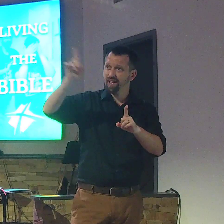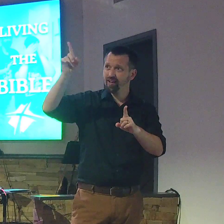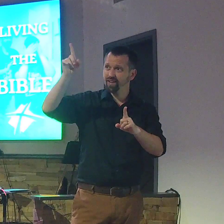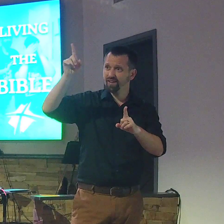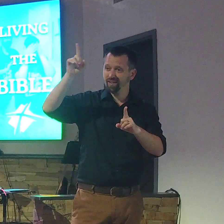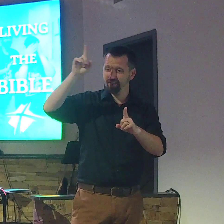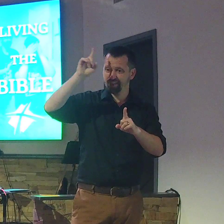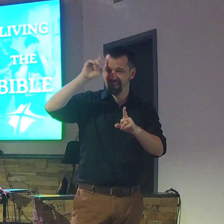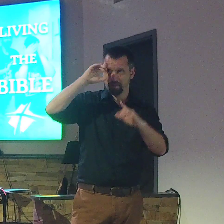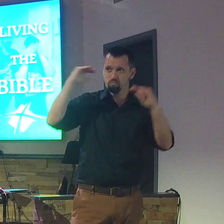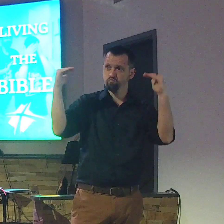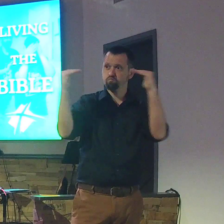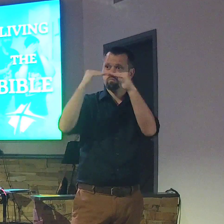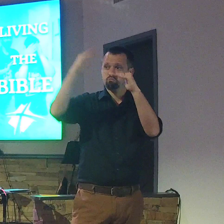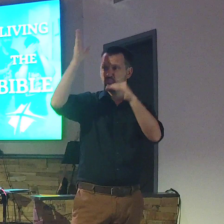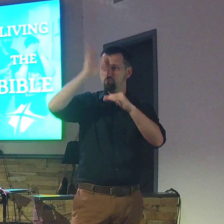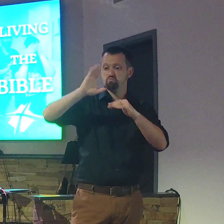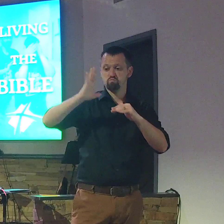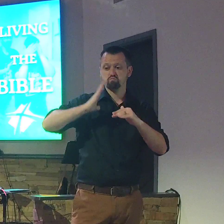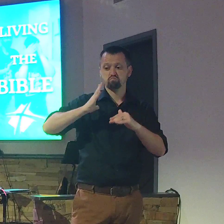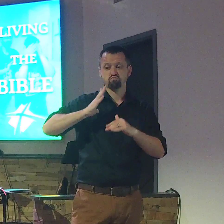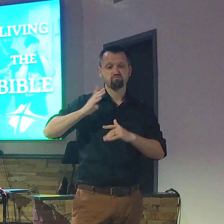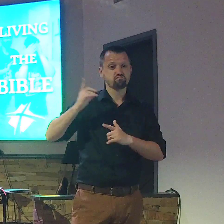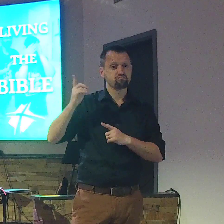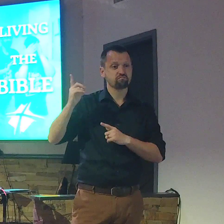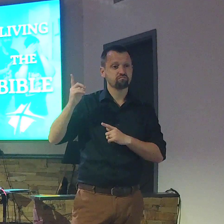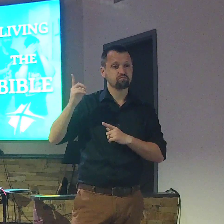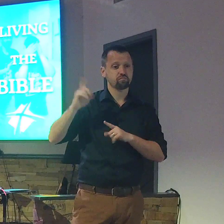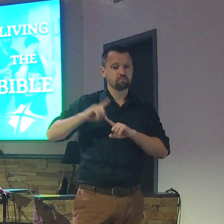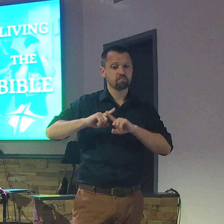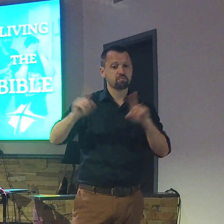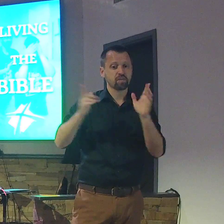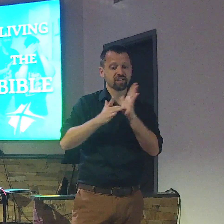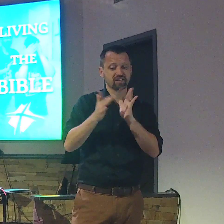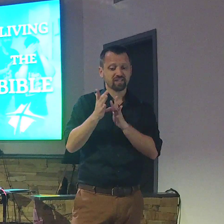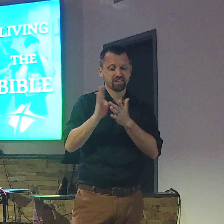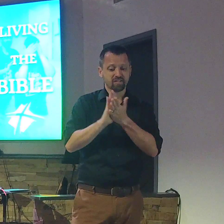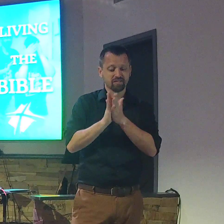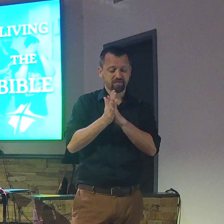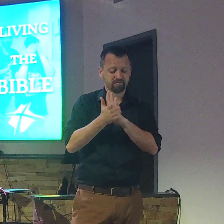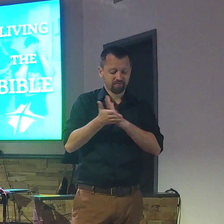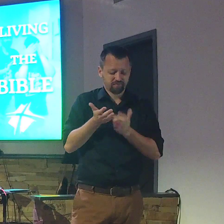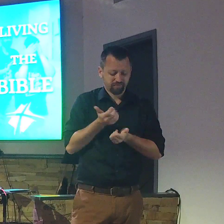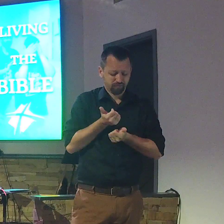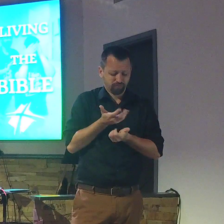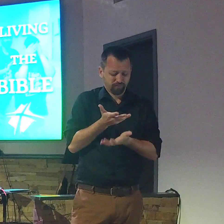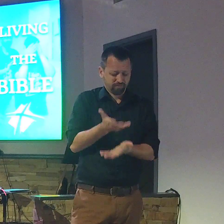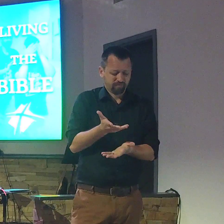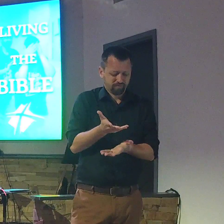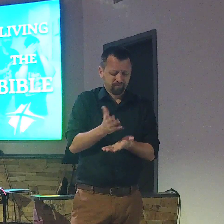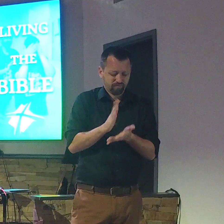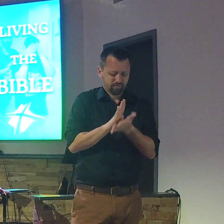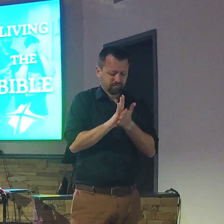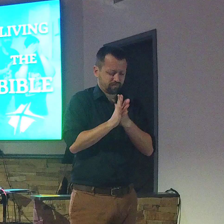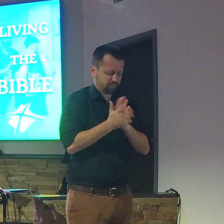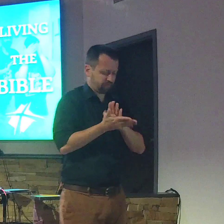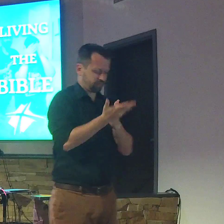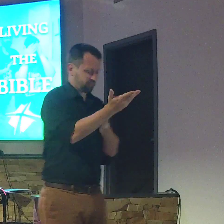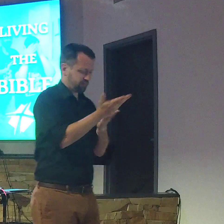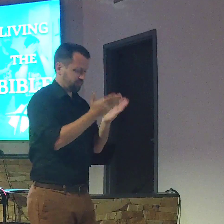consider equality with God something to be grasped. But he emptied himself, taking upon himself the form of a